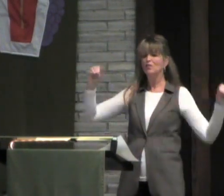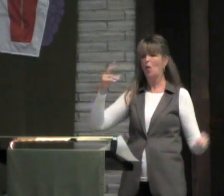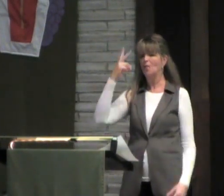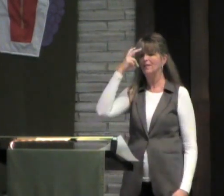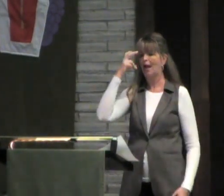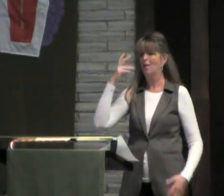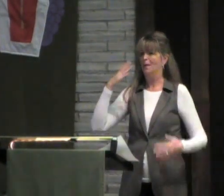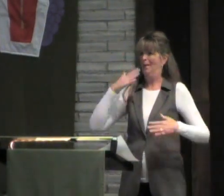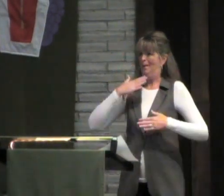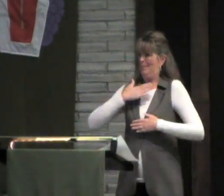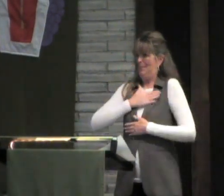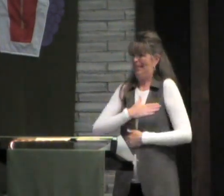So,